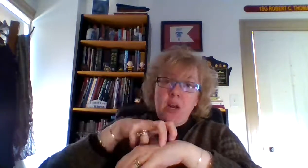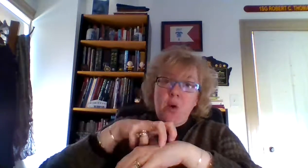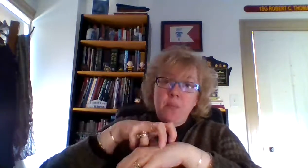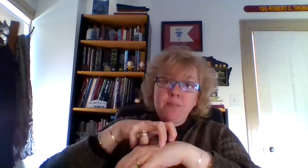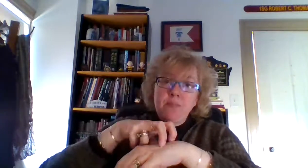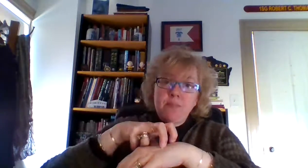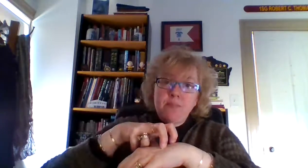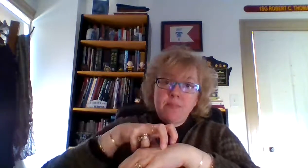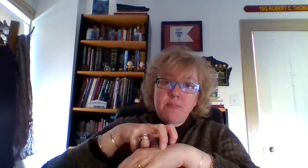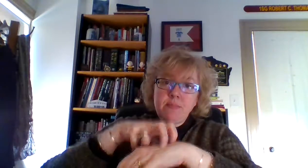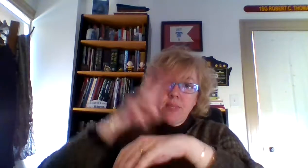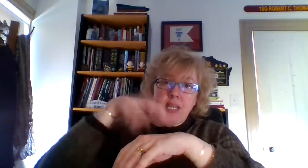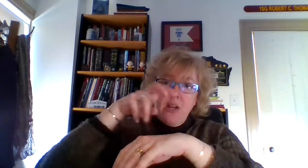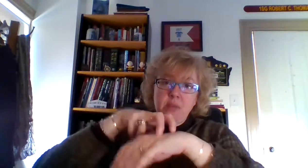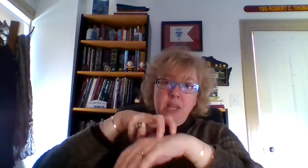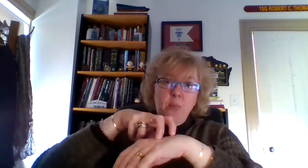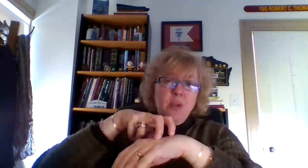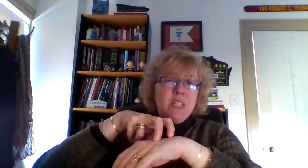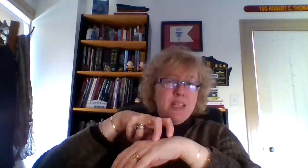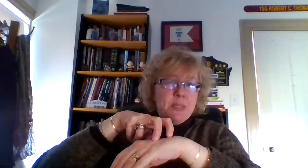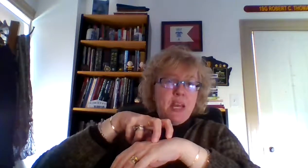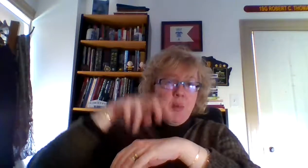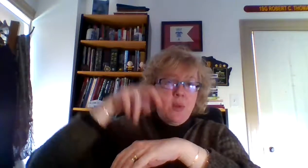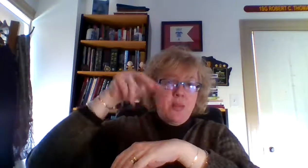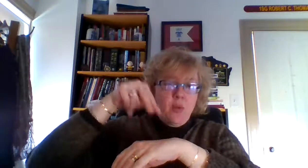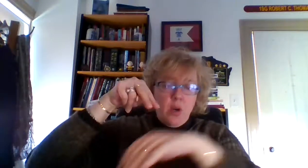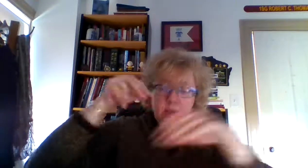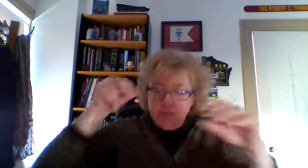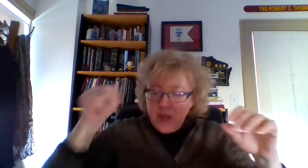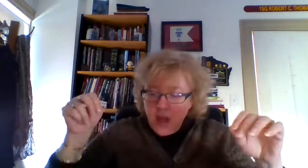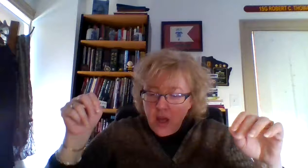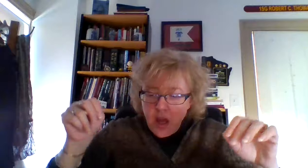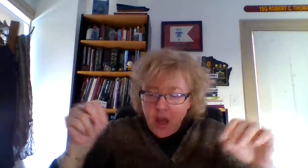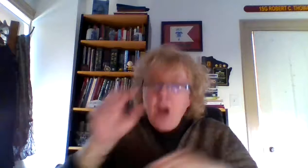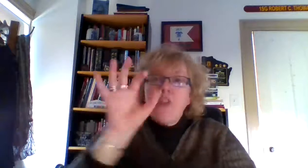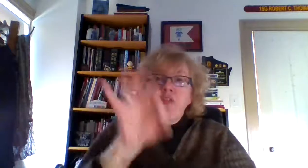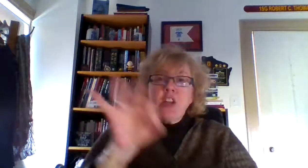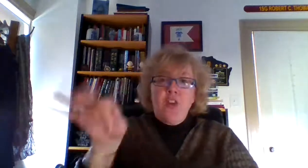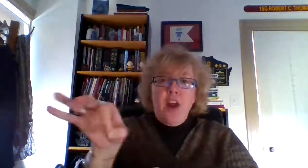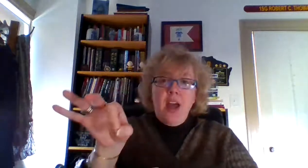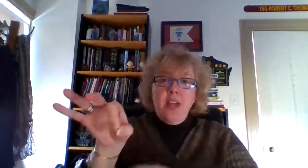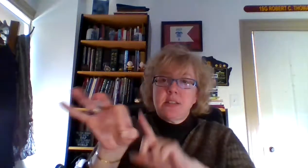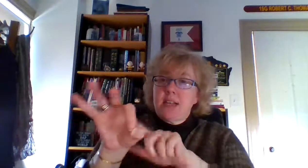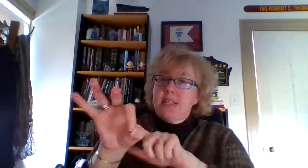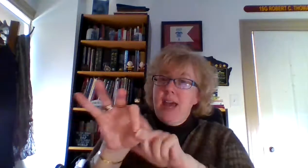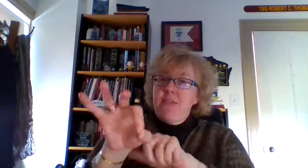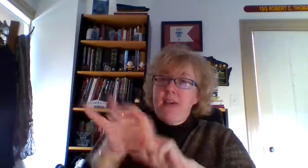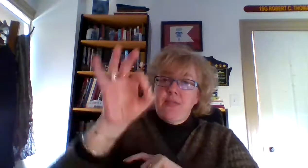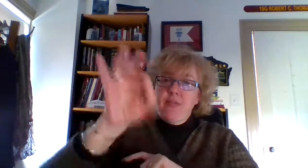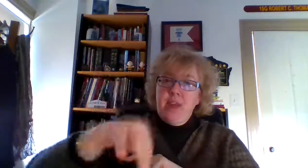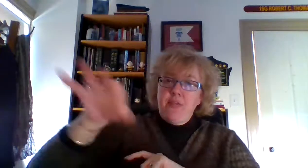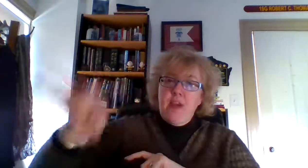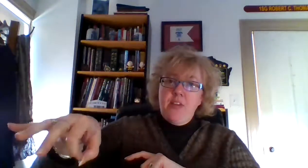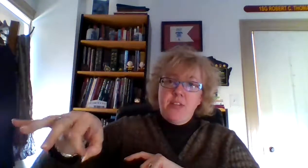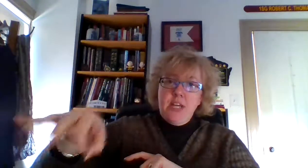potato, like you're piercing the potato with the fork. French fries, it's FF down,